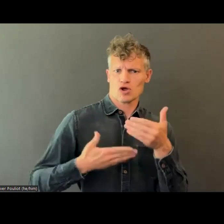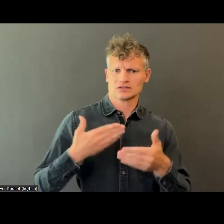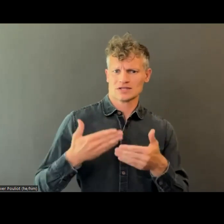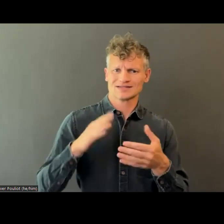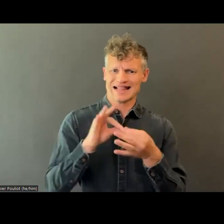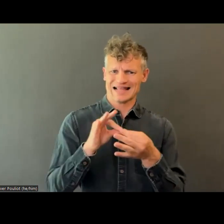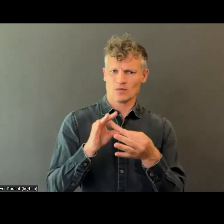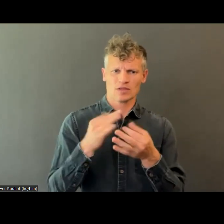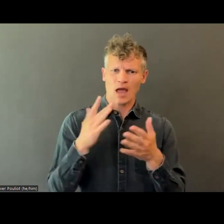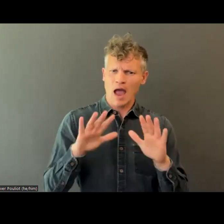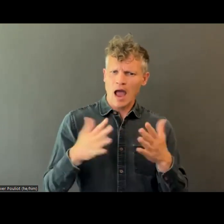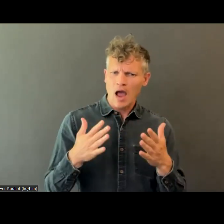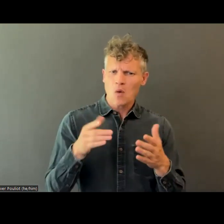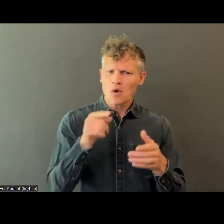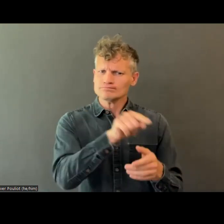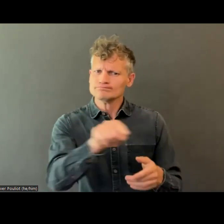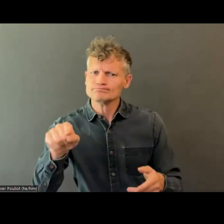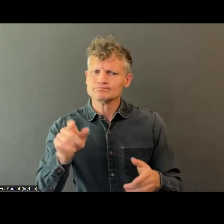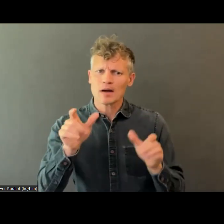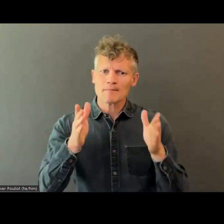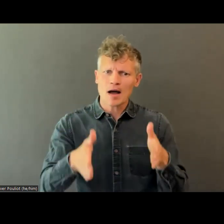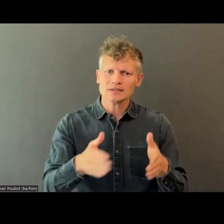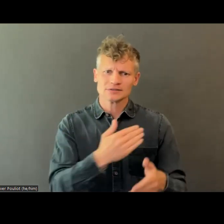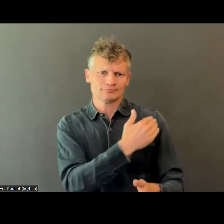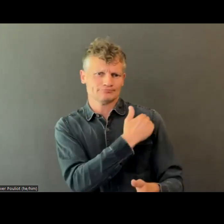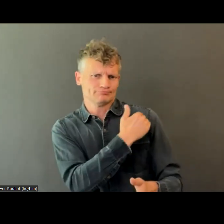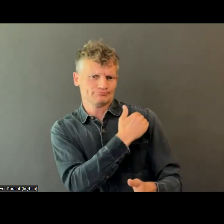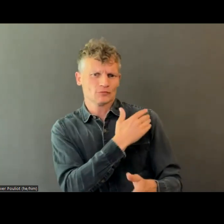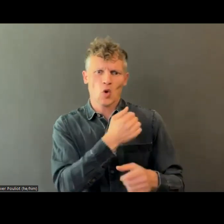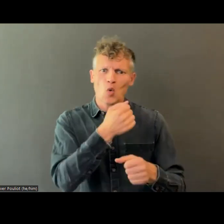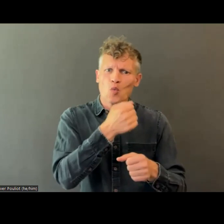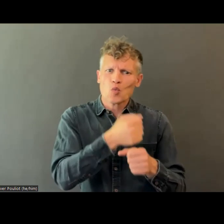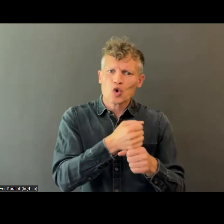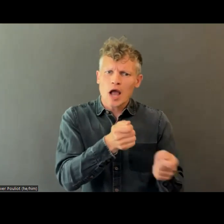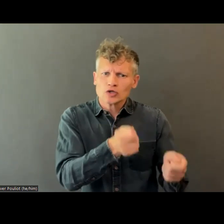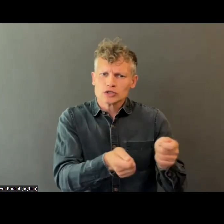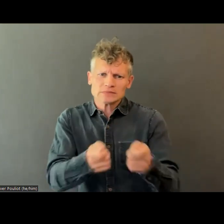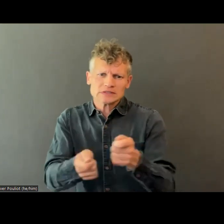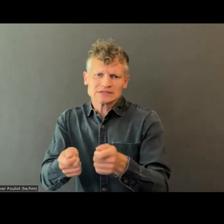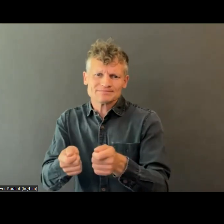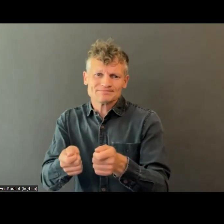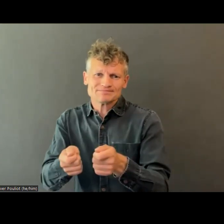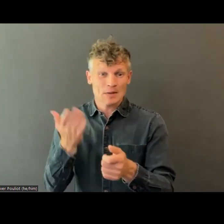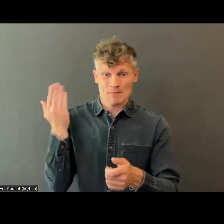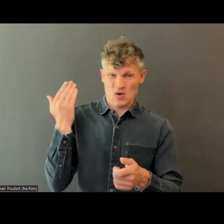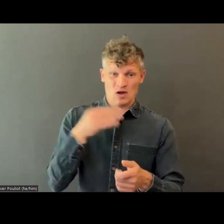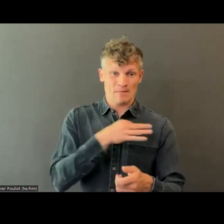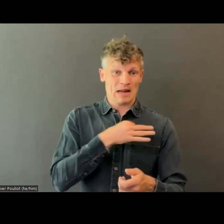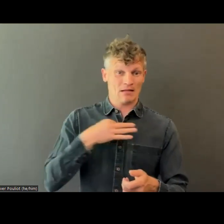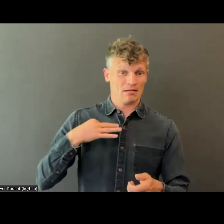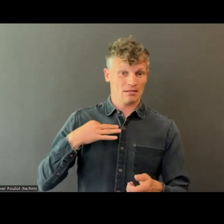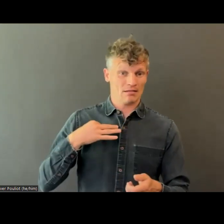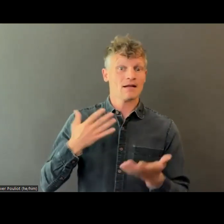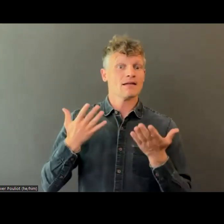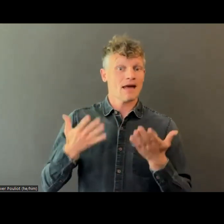adjustments requests. We've demedicalized the model. We use a trust-based approach. And in fact,